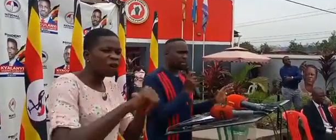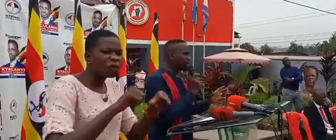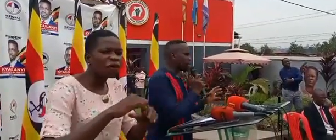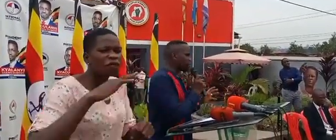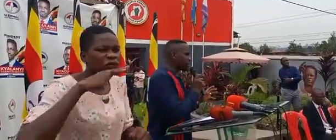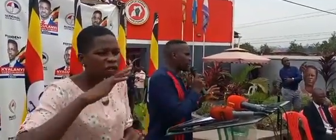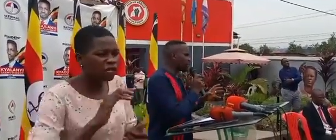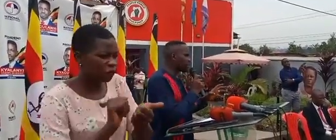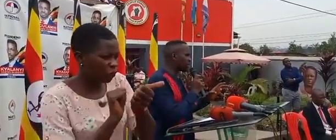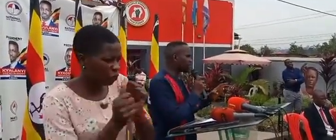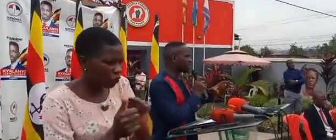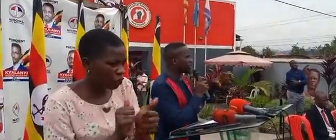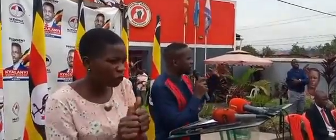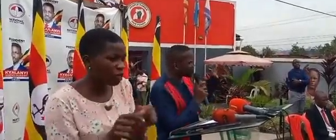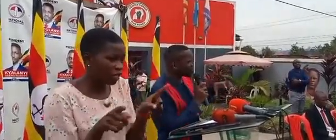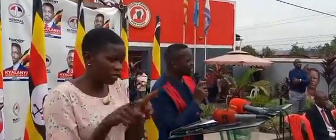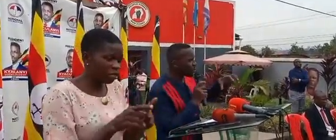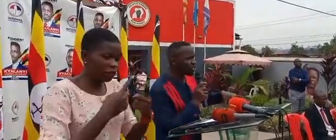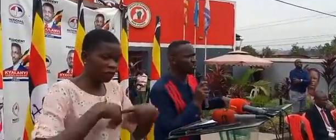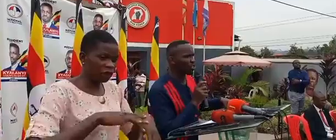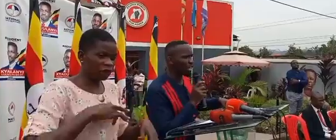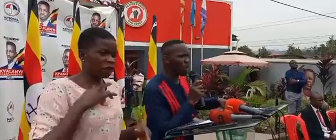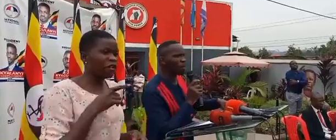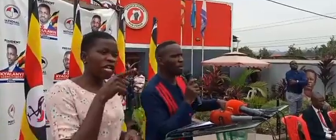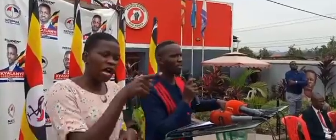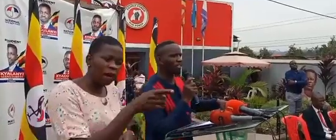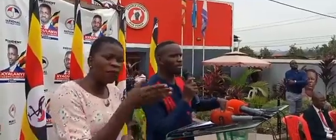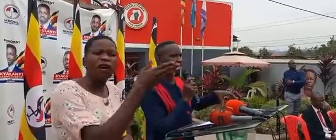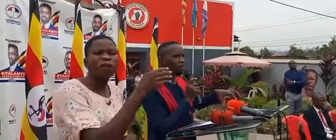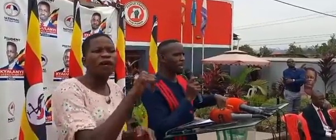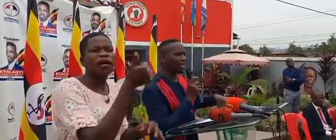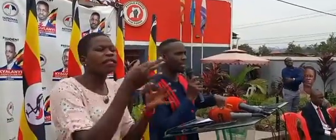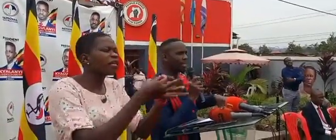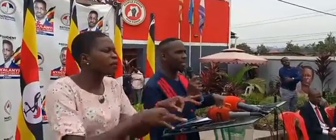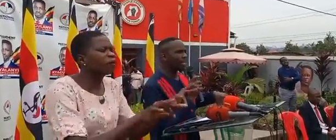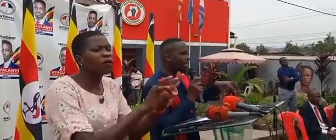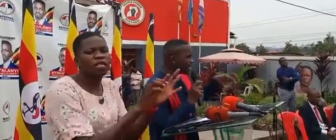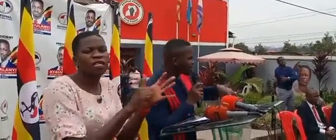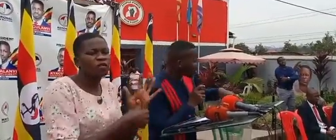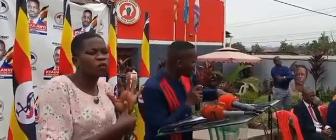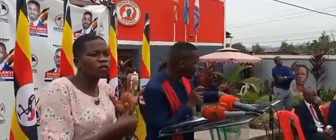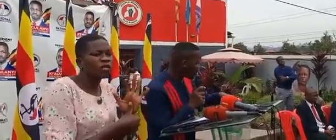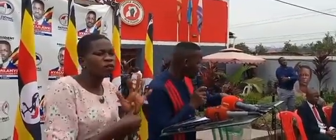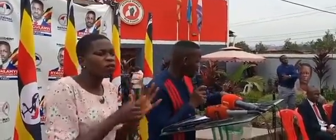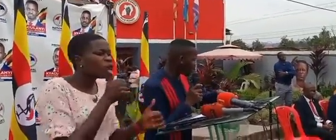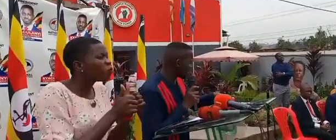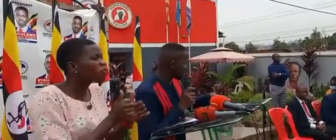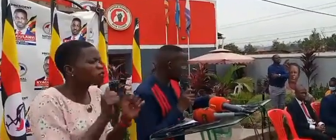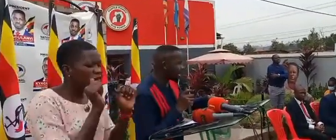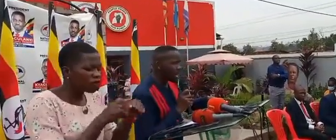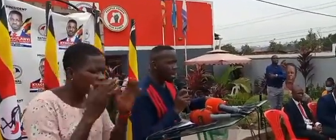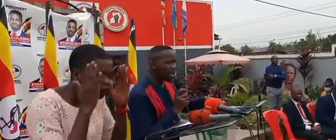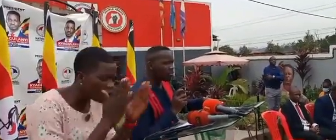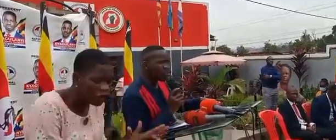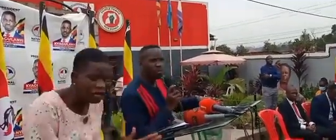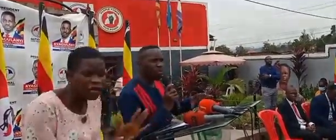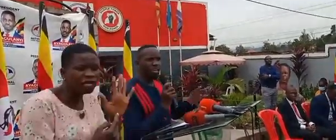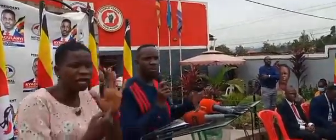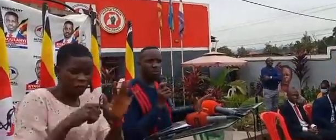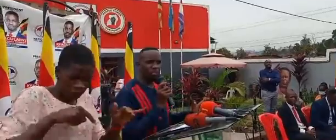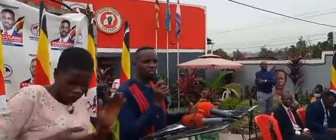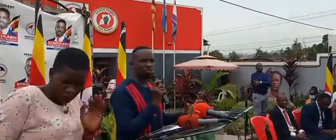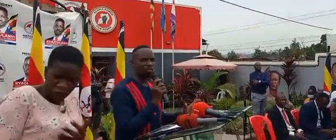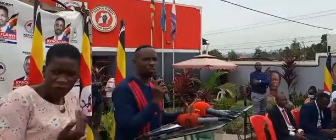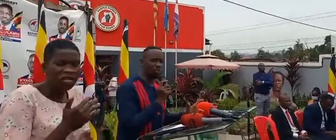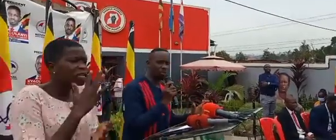see, we still think there's critical issues. Our people are still being abducted, including this morning. And we don't want